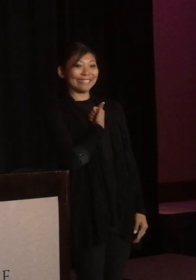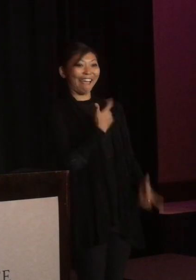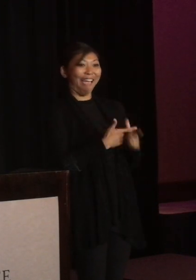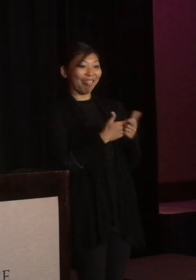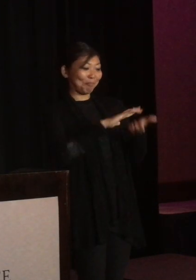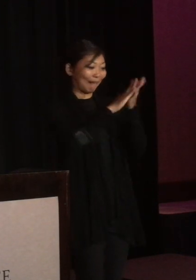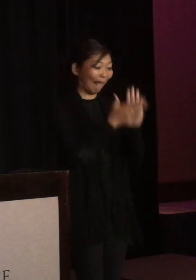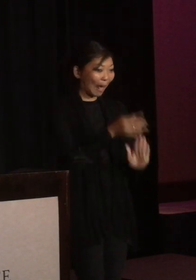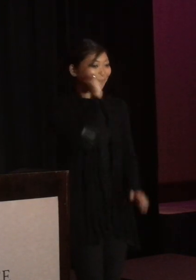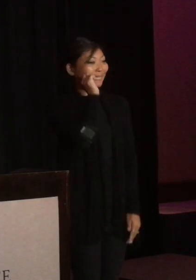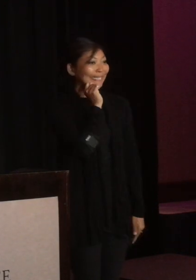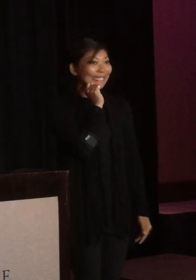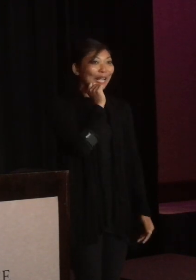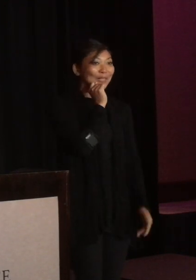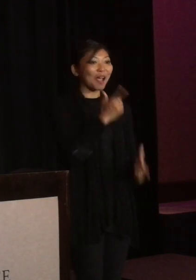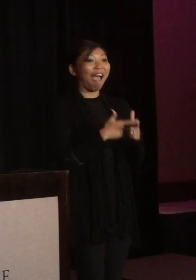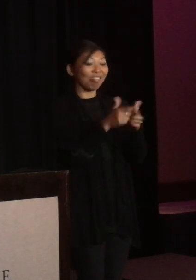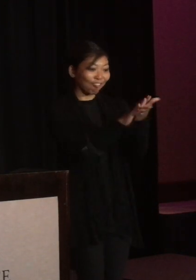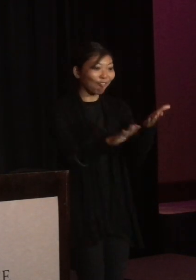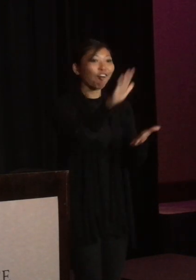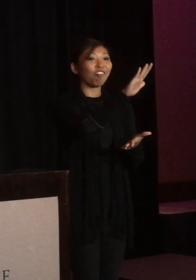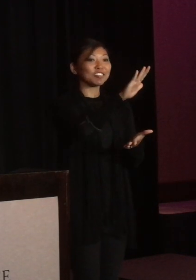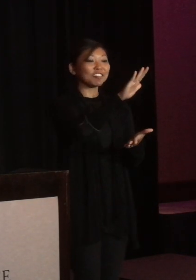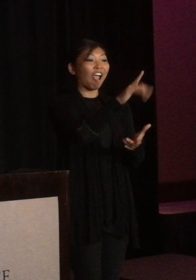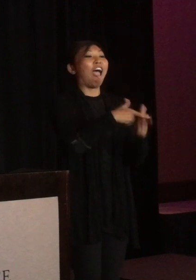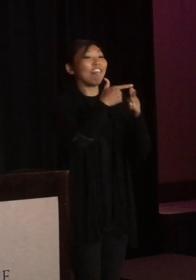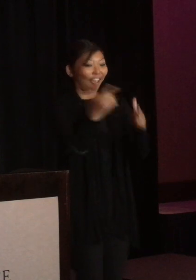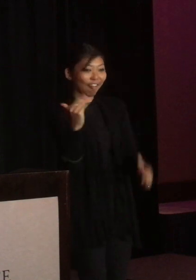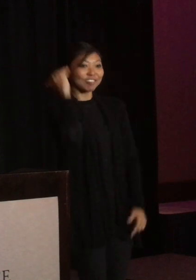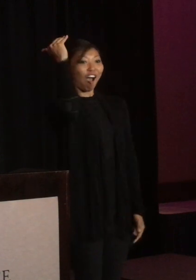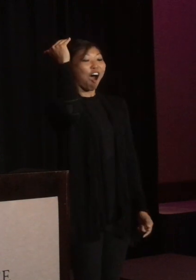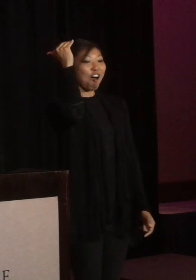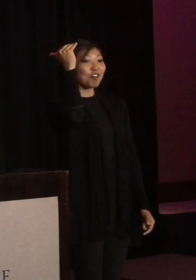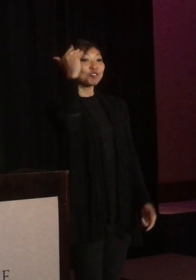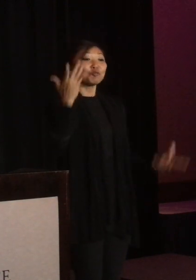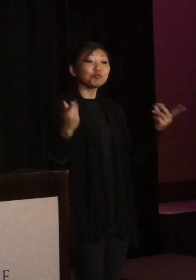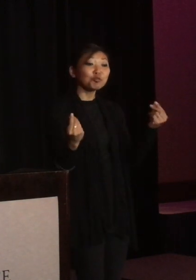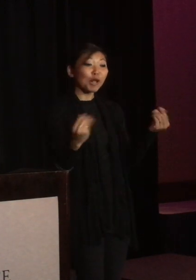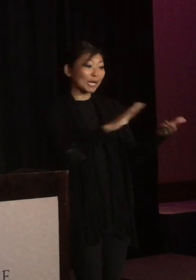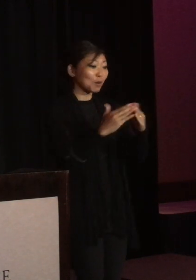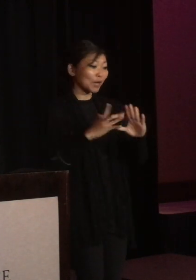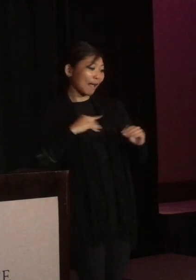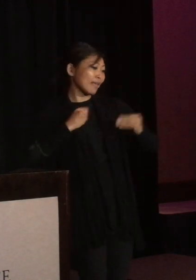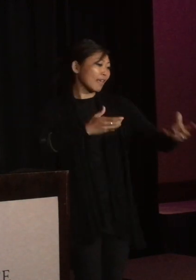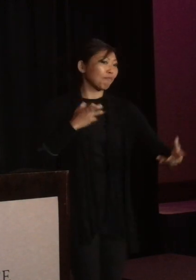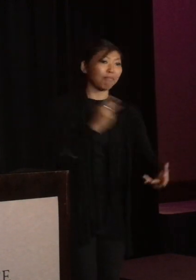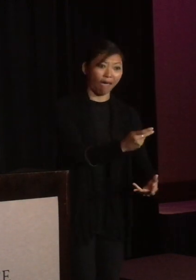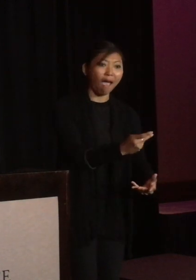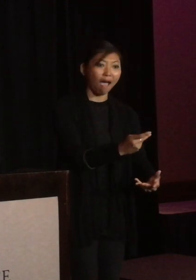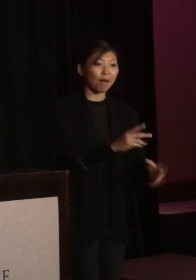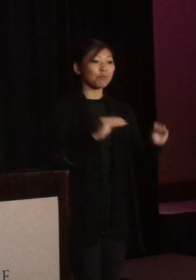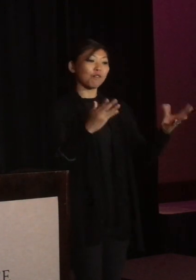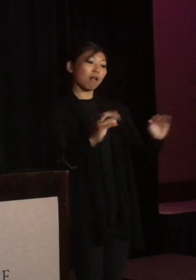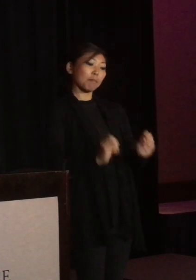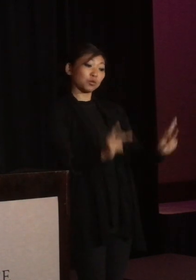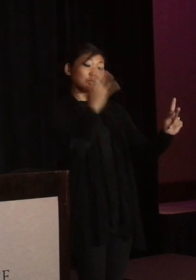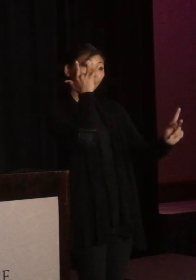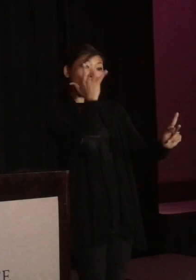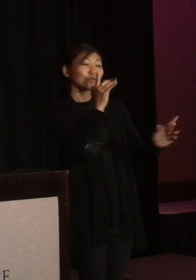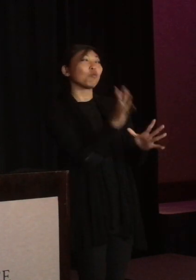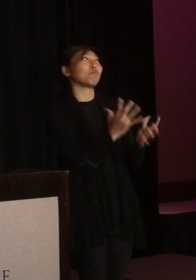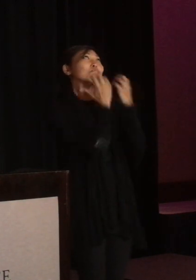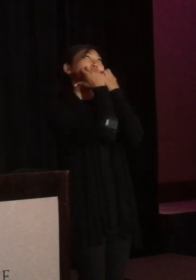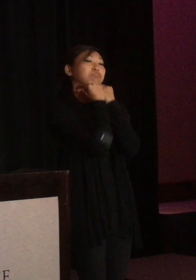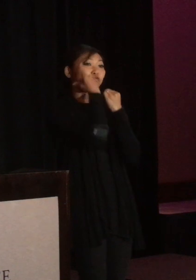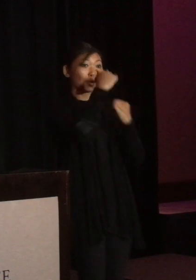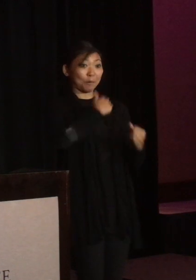a teenager and in college and then as an adult to give back to the community and just to provide those opportunities, because it was so crucial for